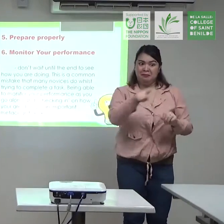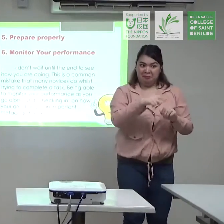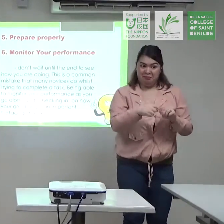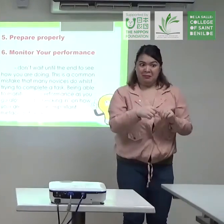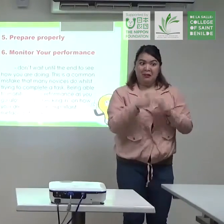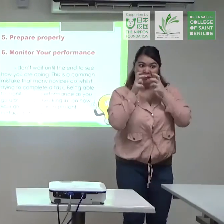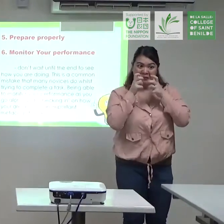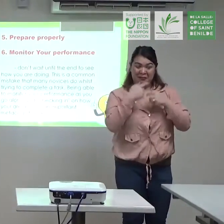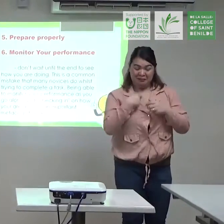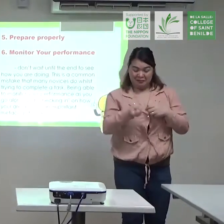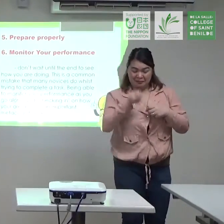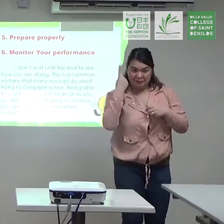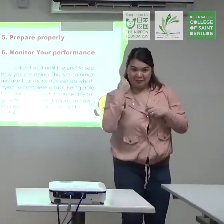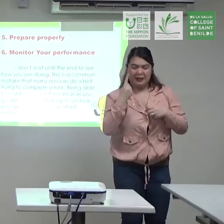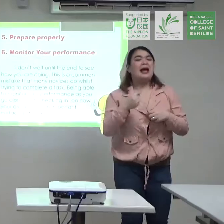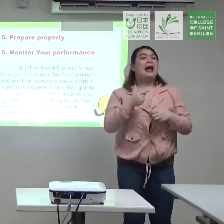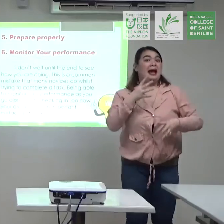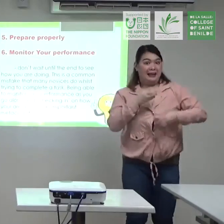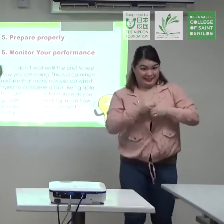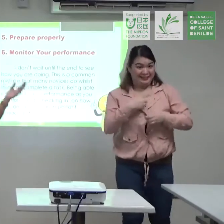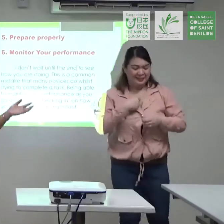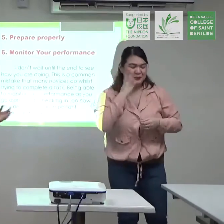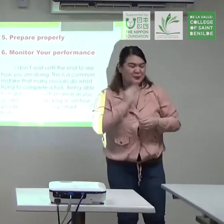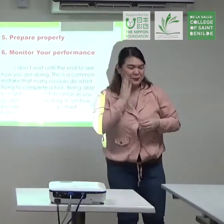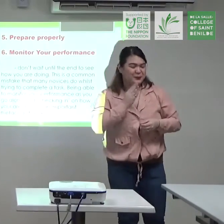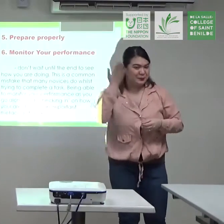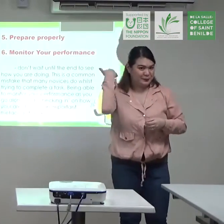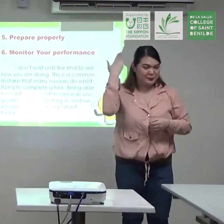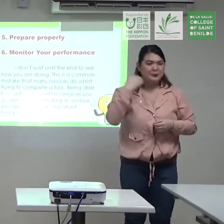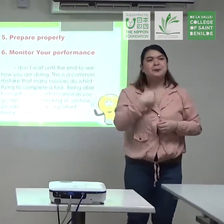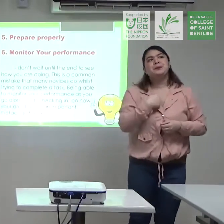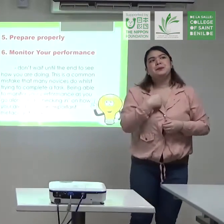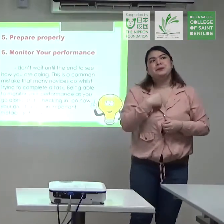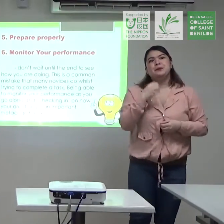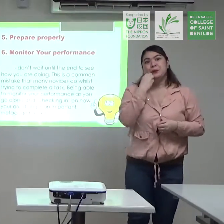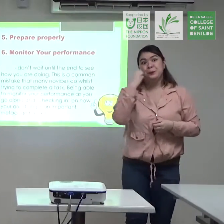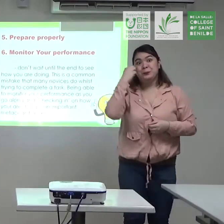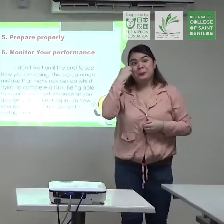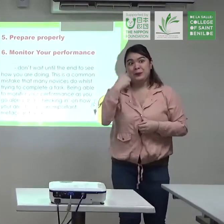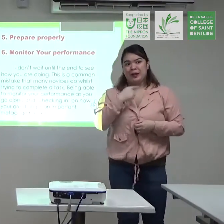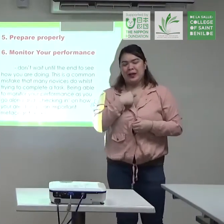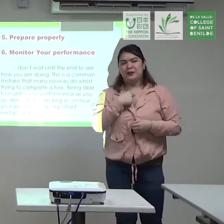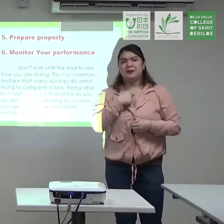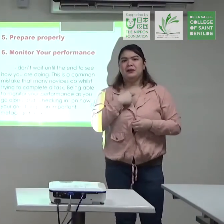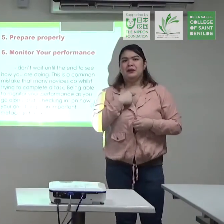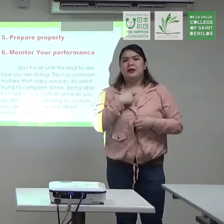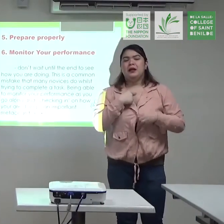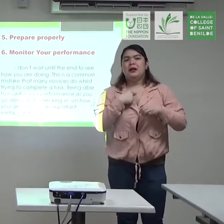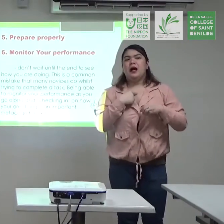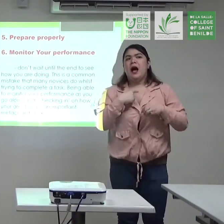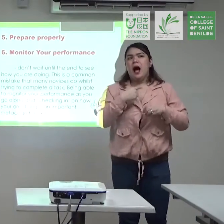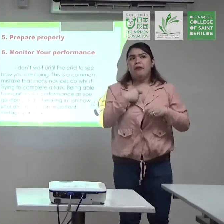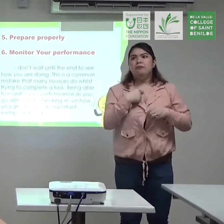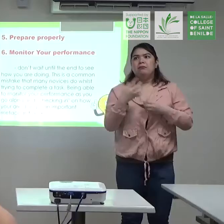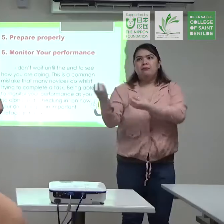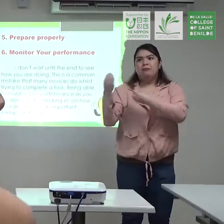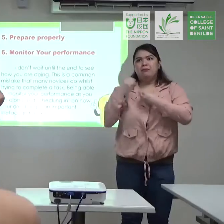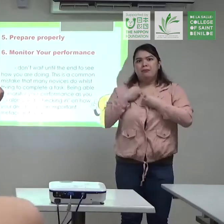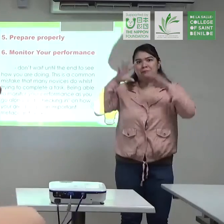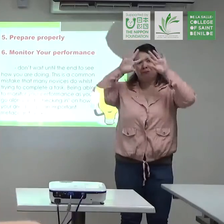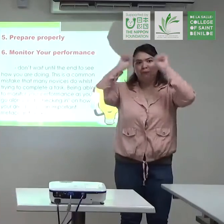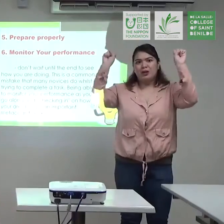like to share with you my experience. When I'm at home, I was tasked by the president of